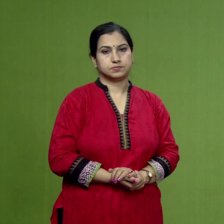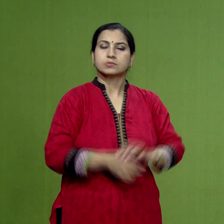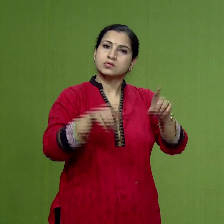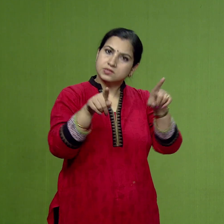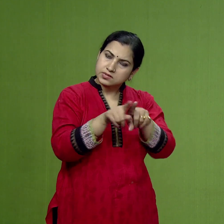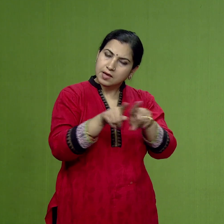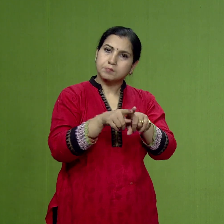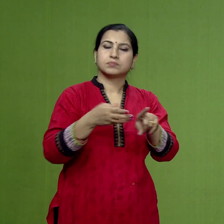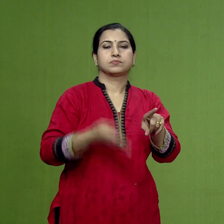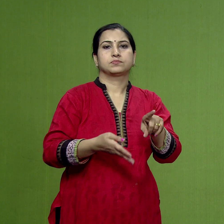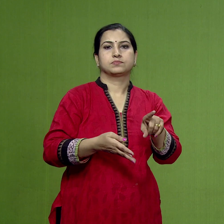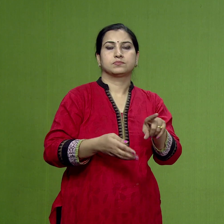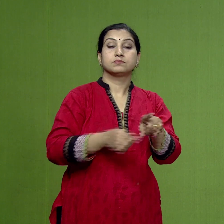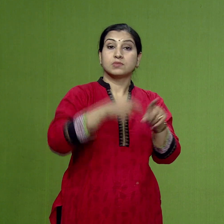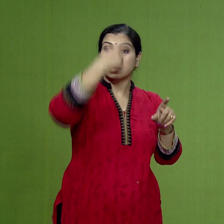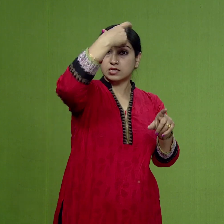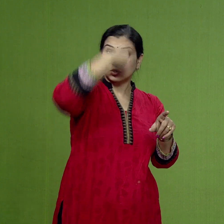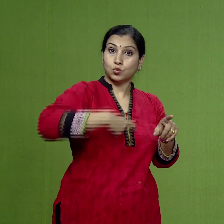The same is the case with human resources.